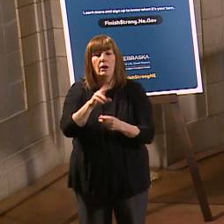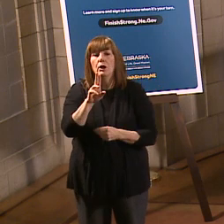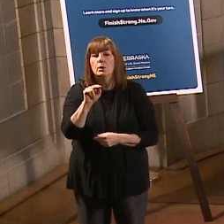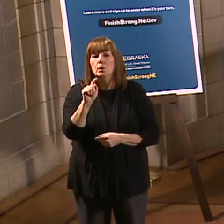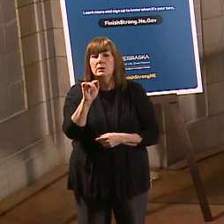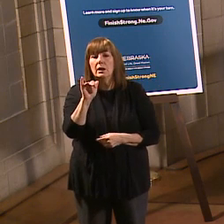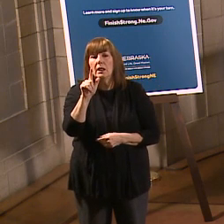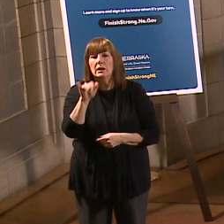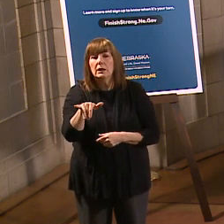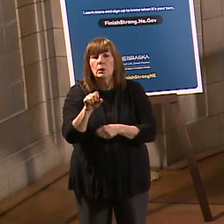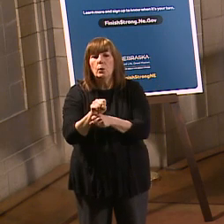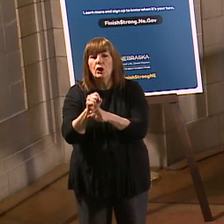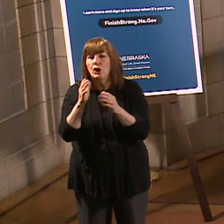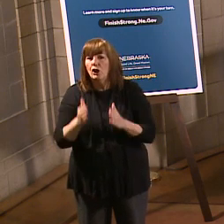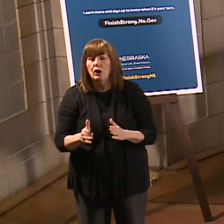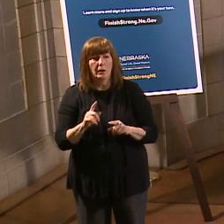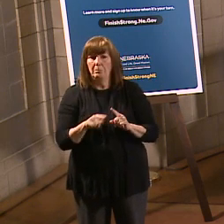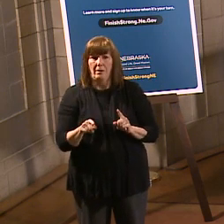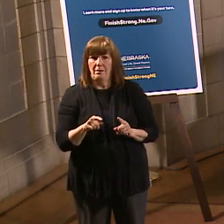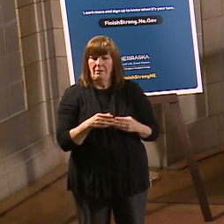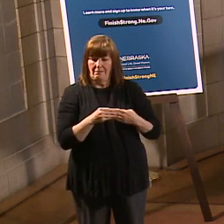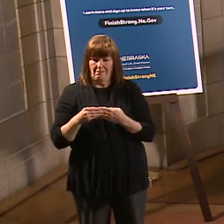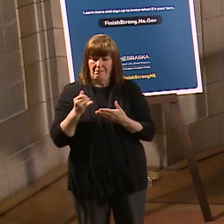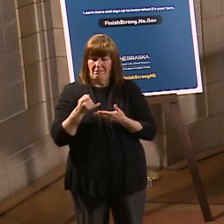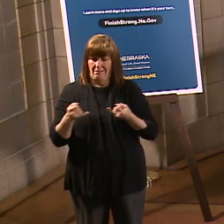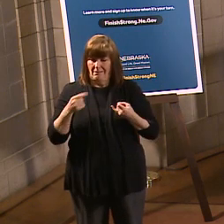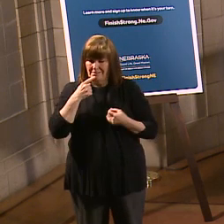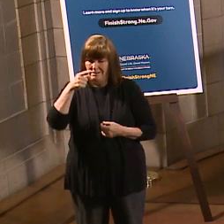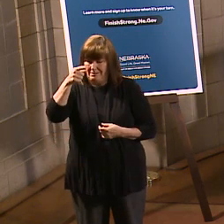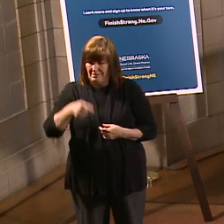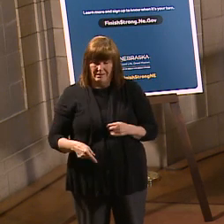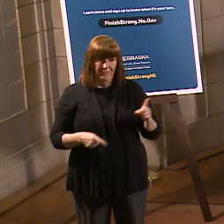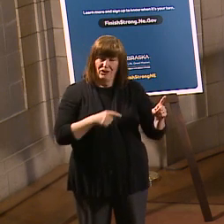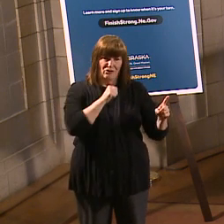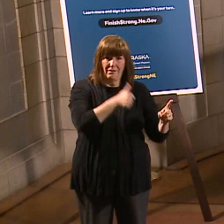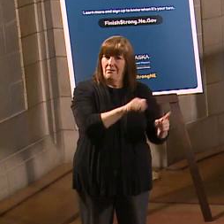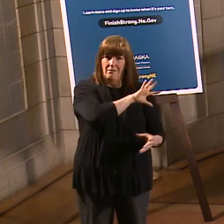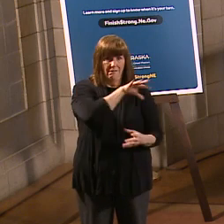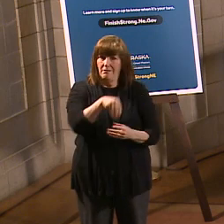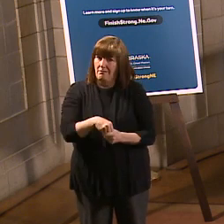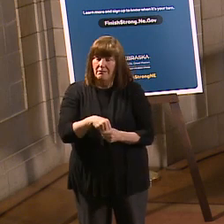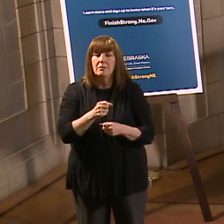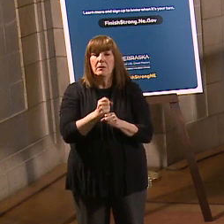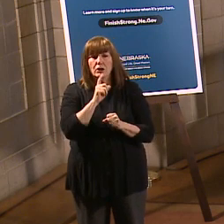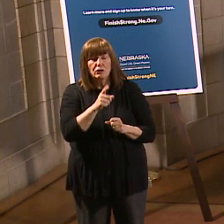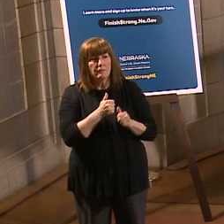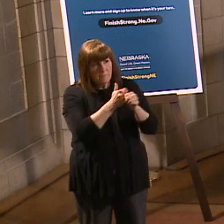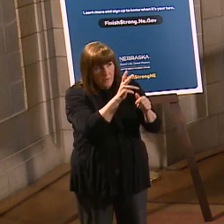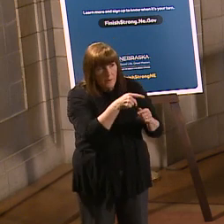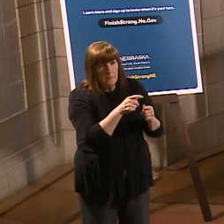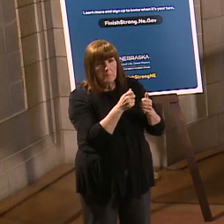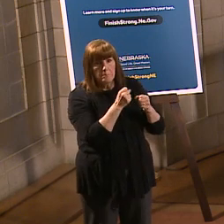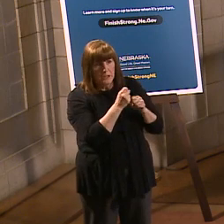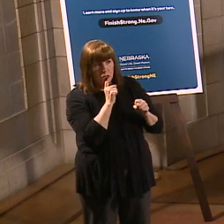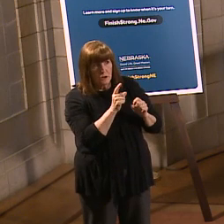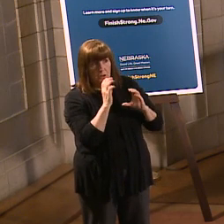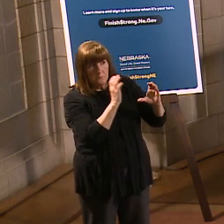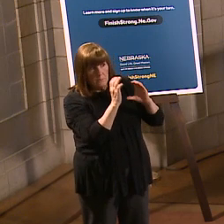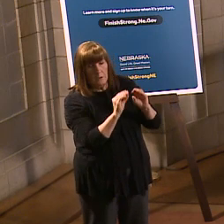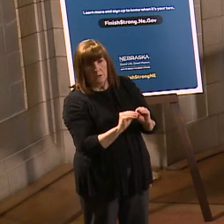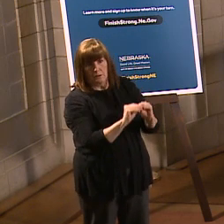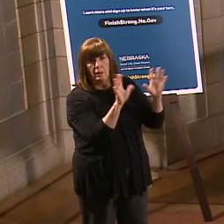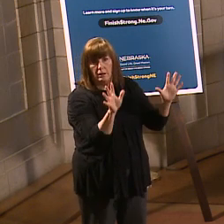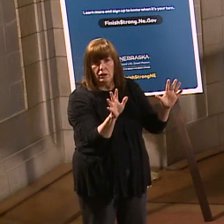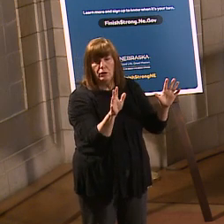specifically were that telecom was not part of utility. So we're following up Douglas County to make sure we've got a good line of communication with regard